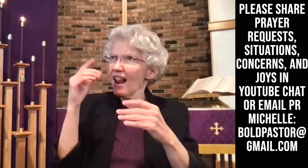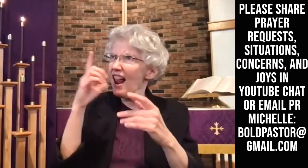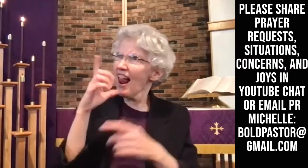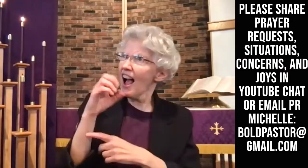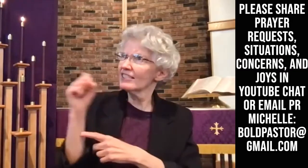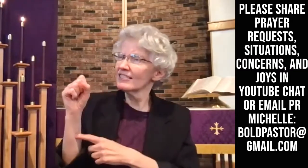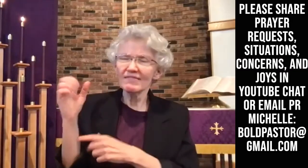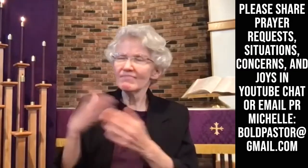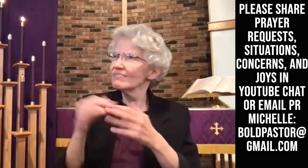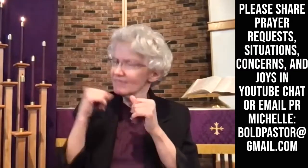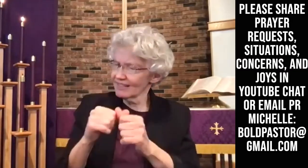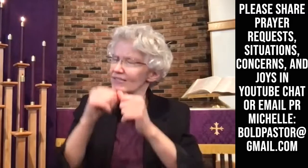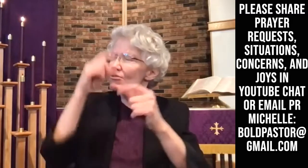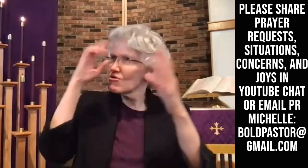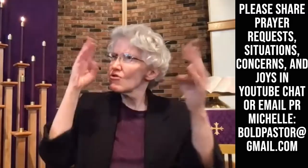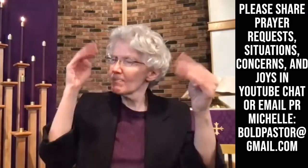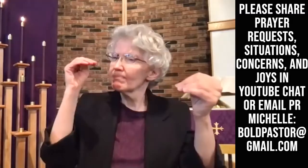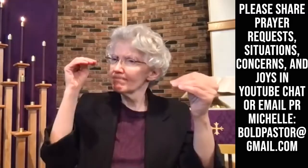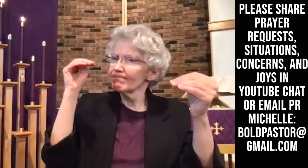even in times that feel hopeless.